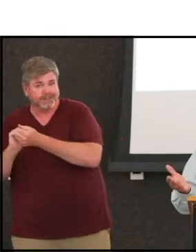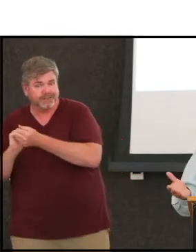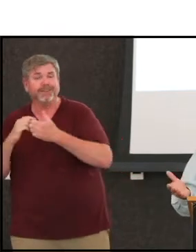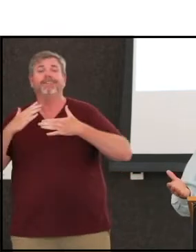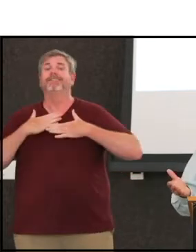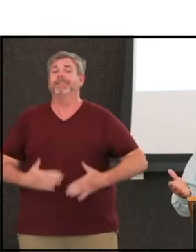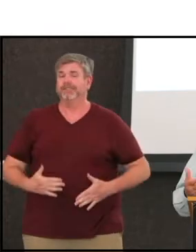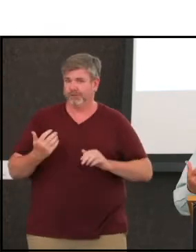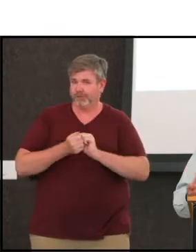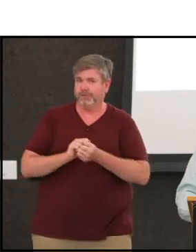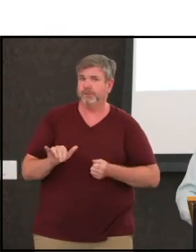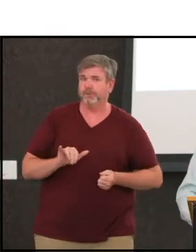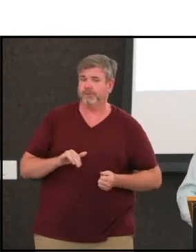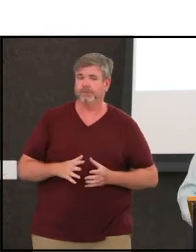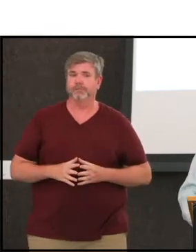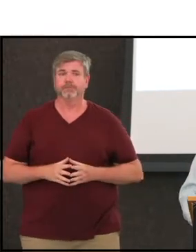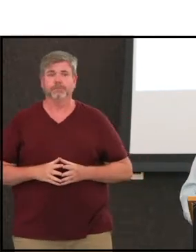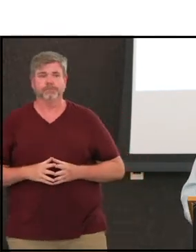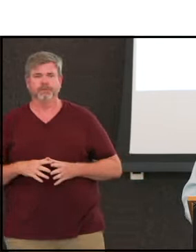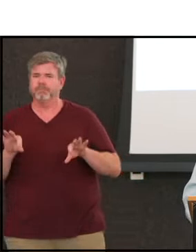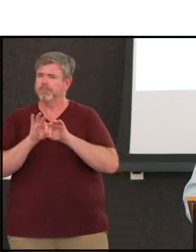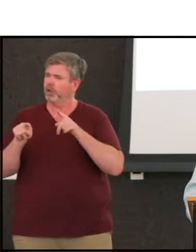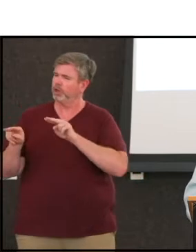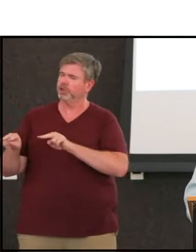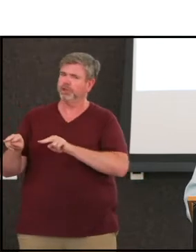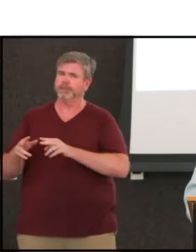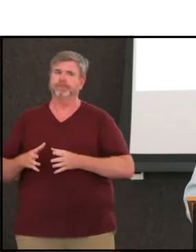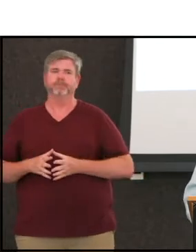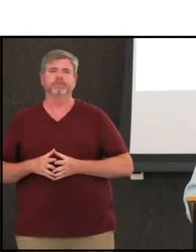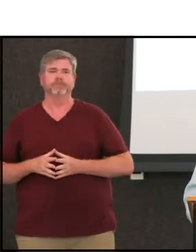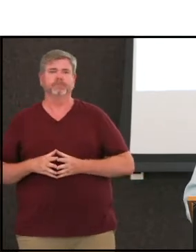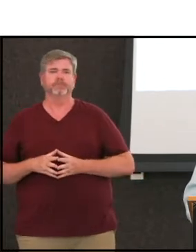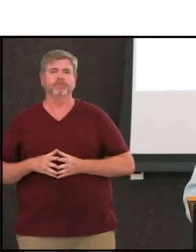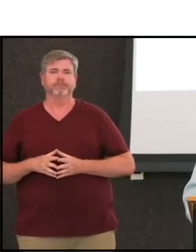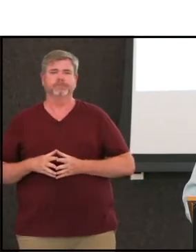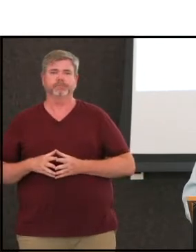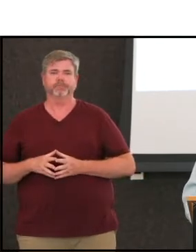poor focus, poor concentration, and poor schoolwork.